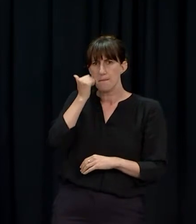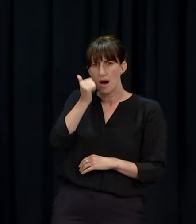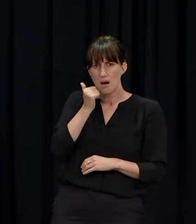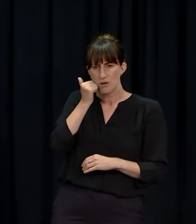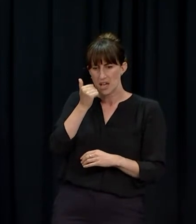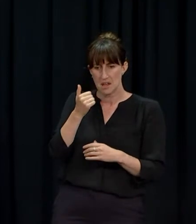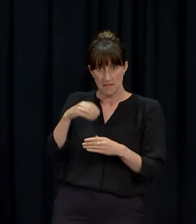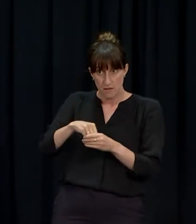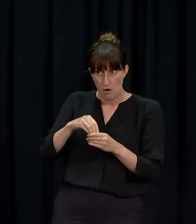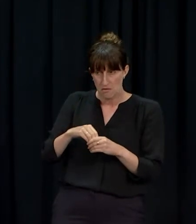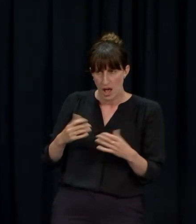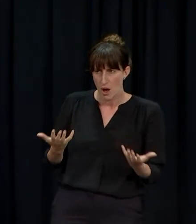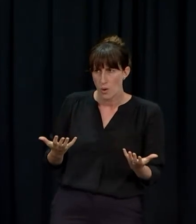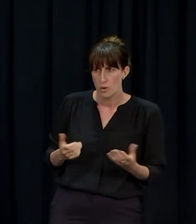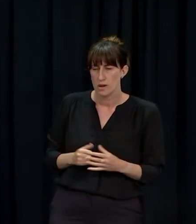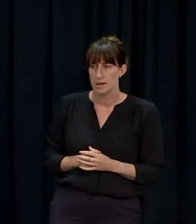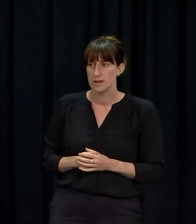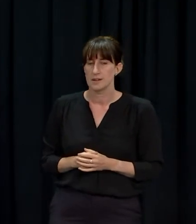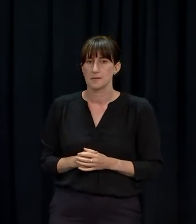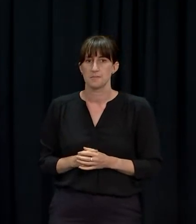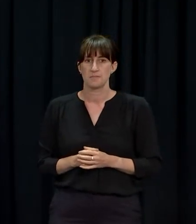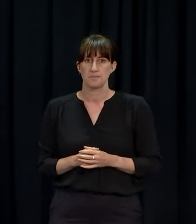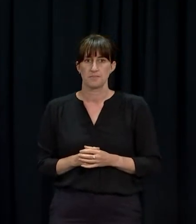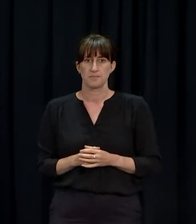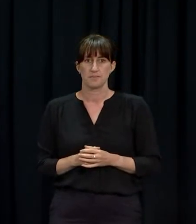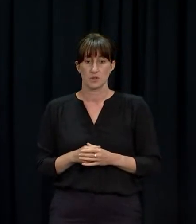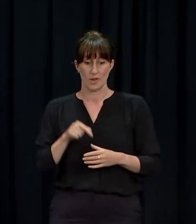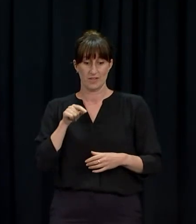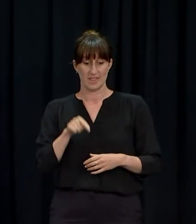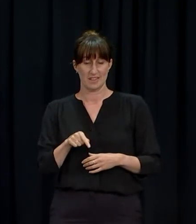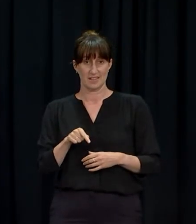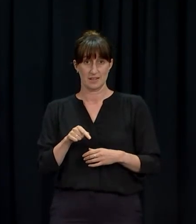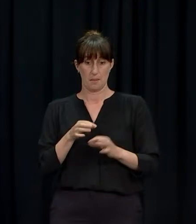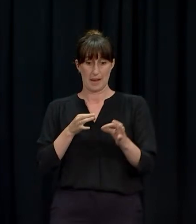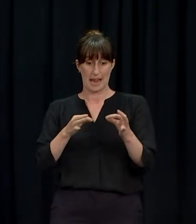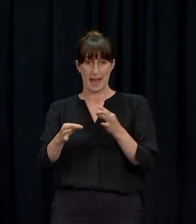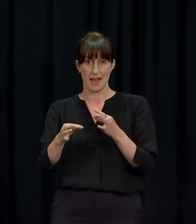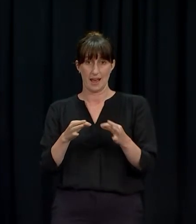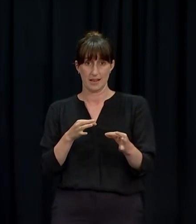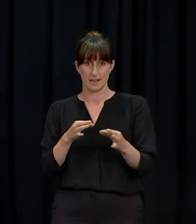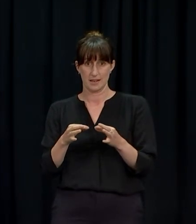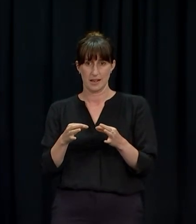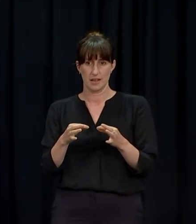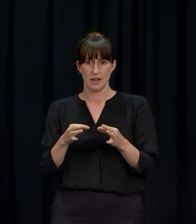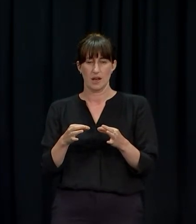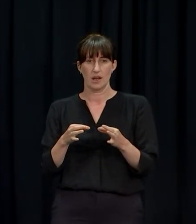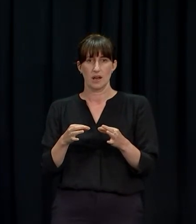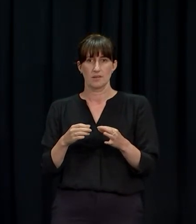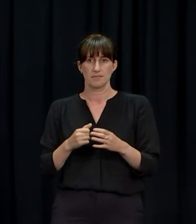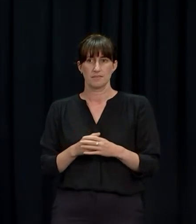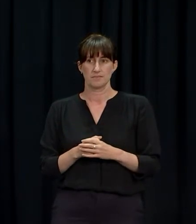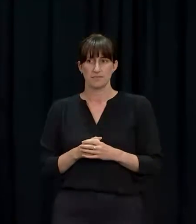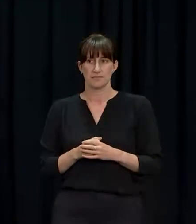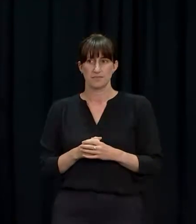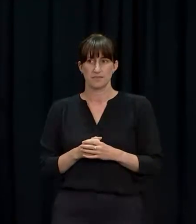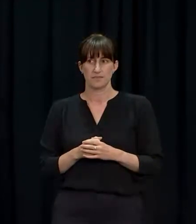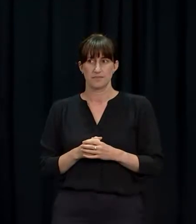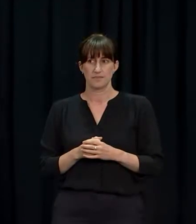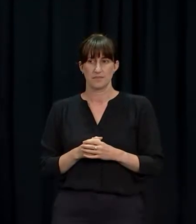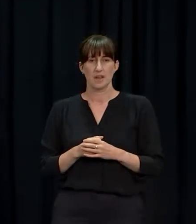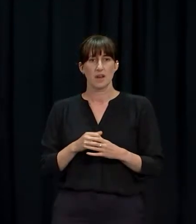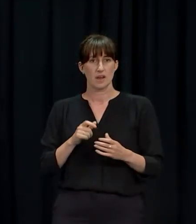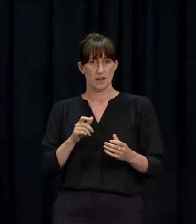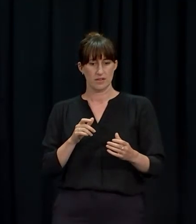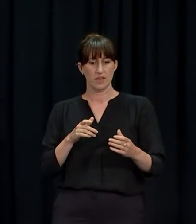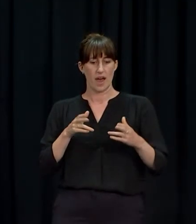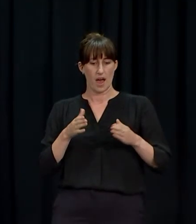into this? The way we've designed the strategy on how the health processes will modify, and what